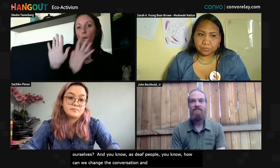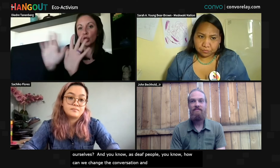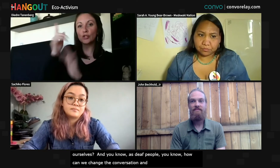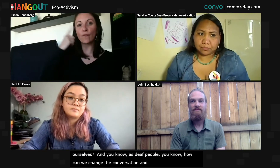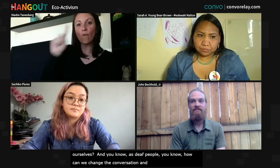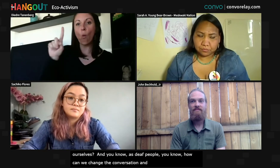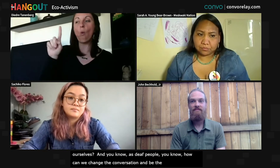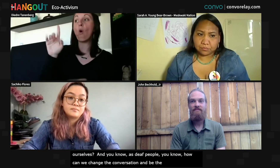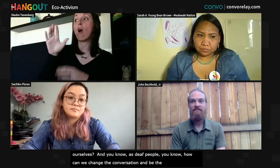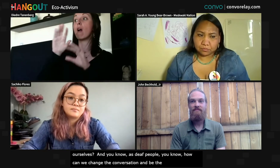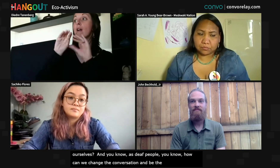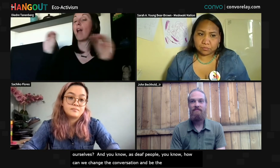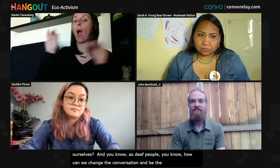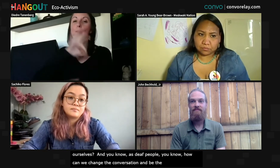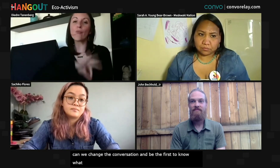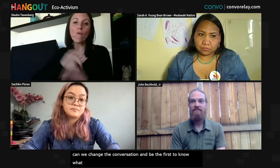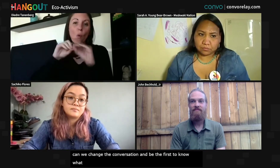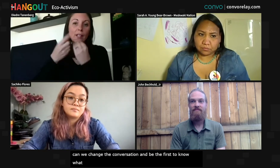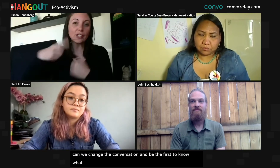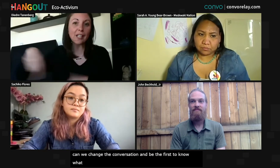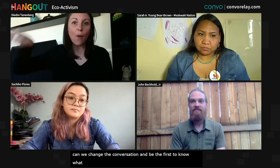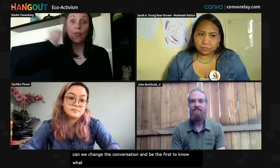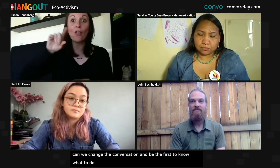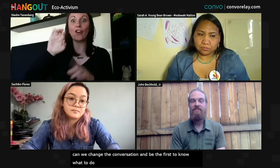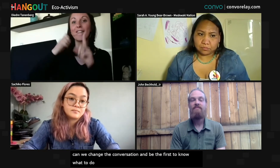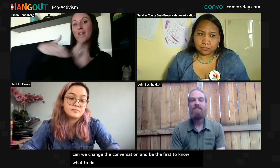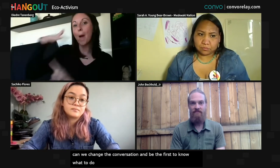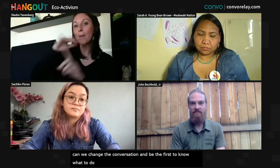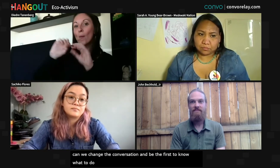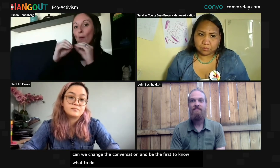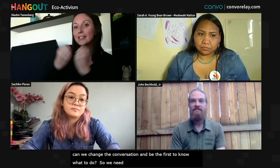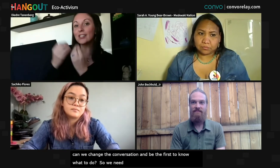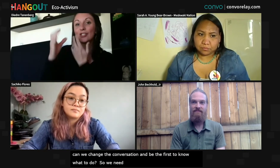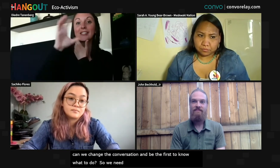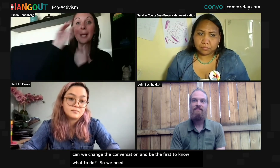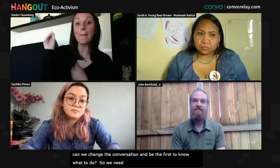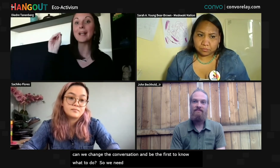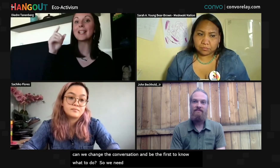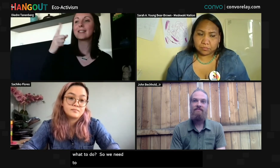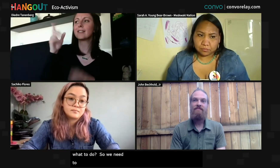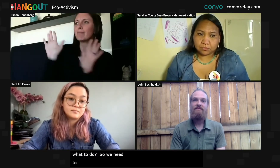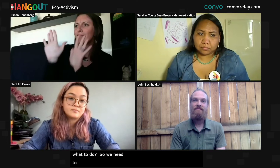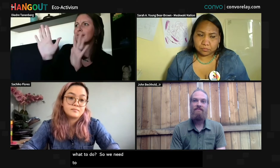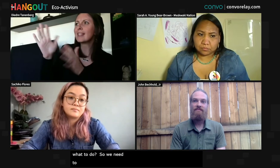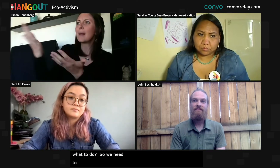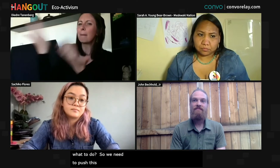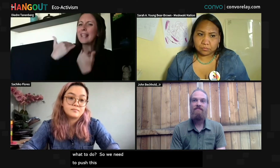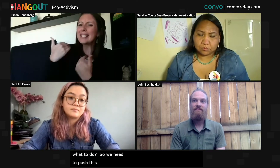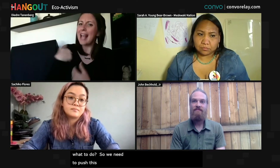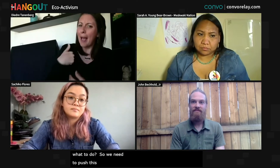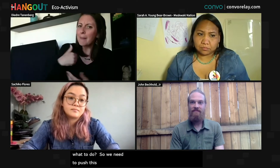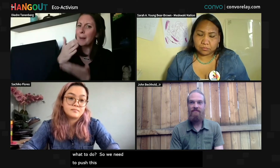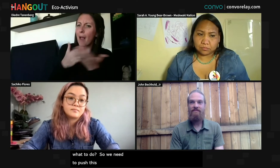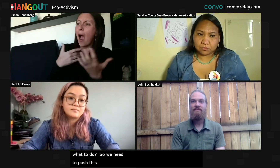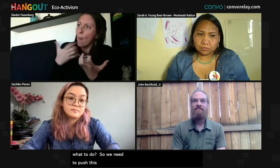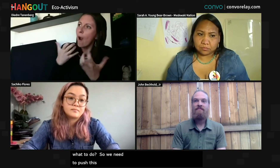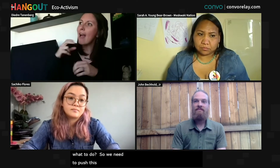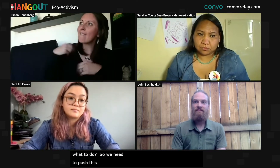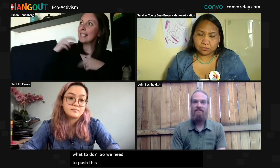what to do? So we need to push this nonprofit work for these organizations and